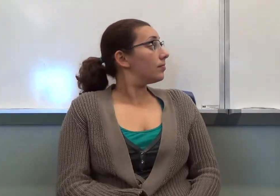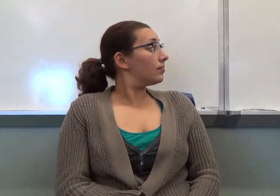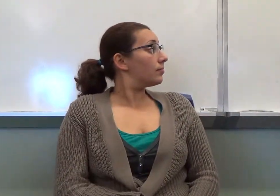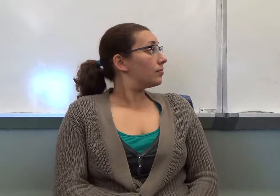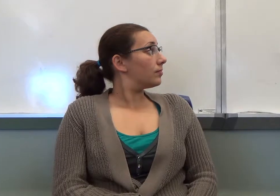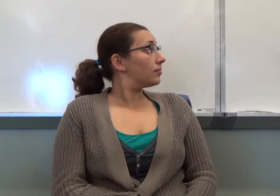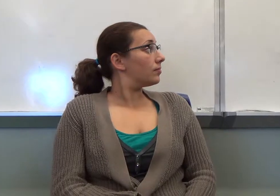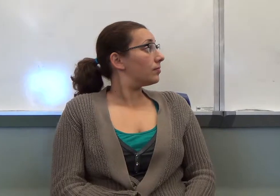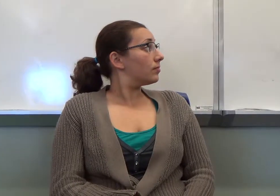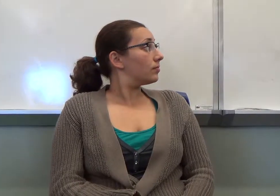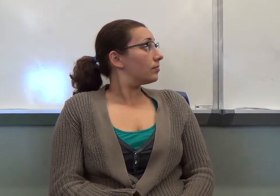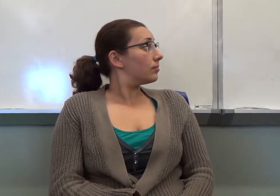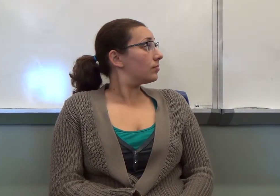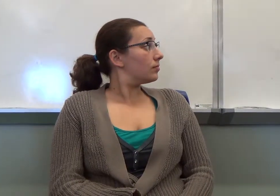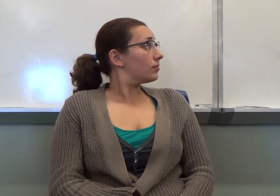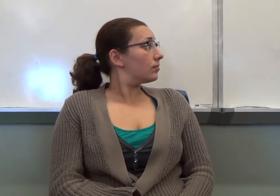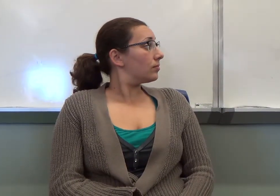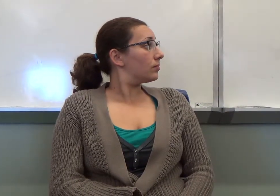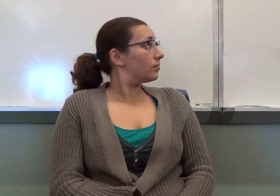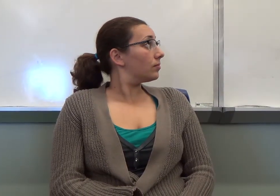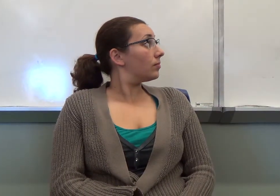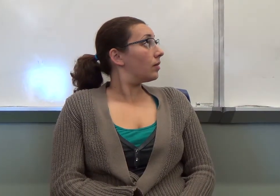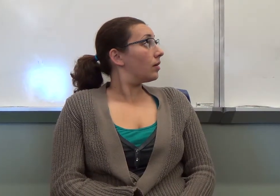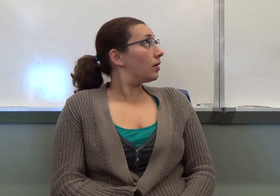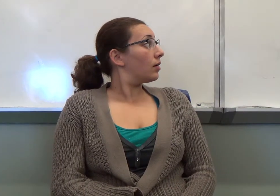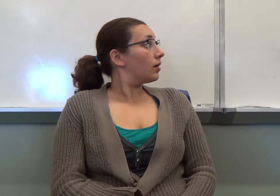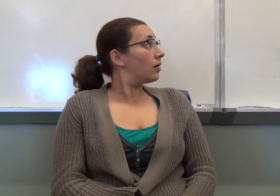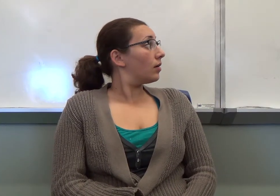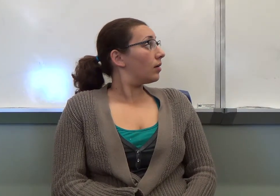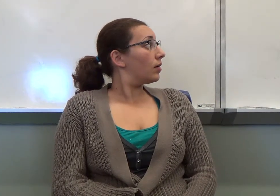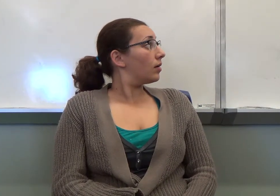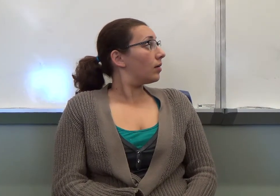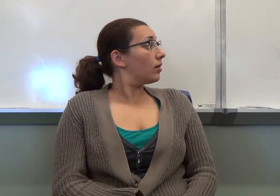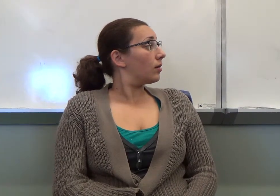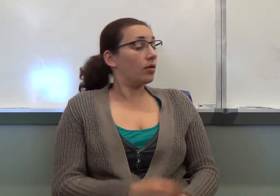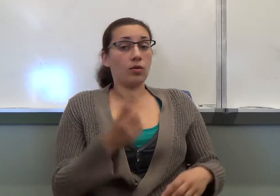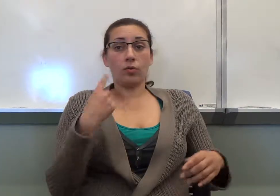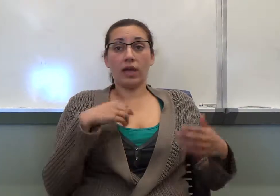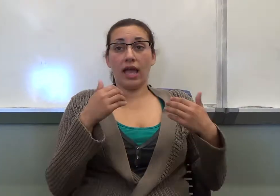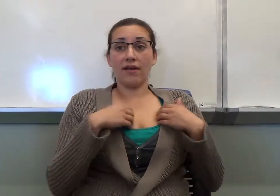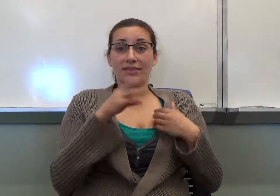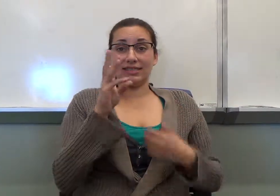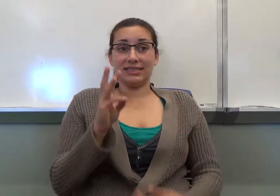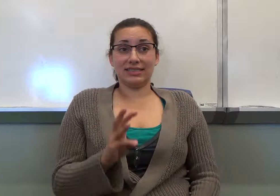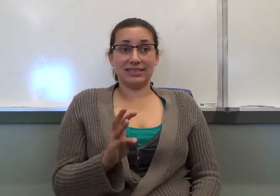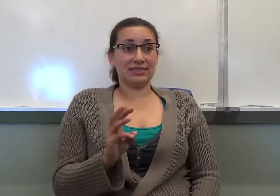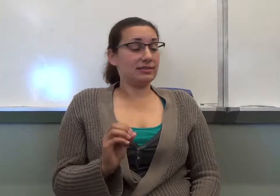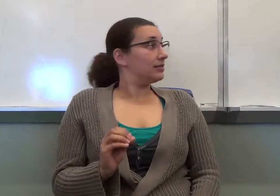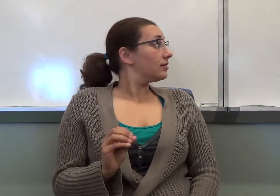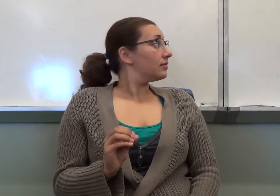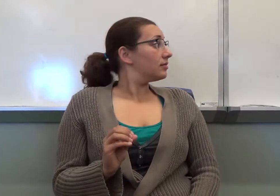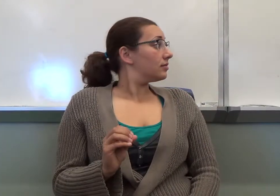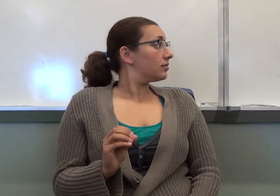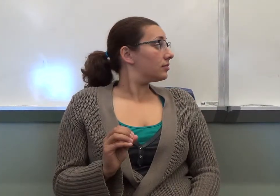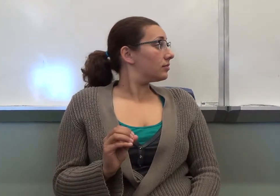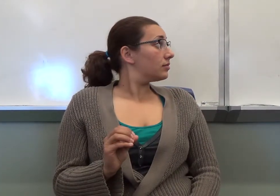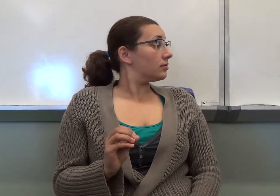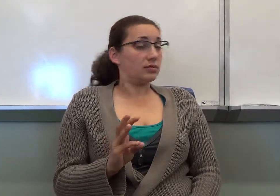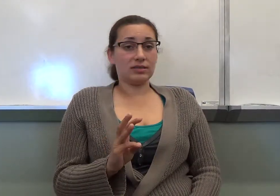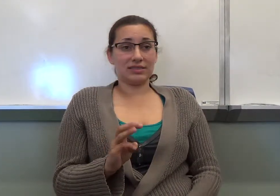On this side, we have 60 here and 60 here, because we